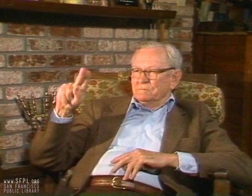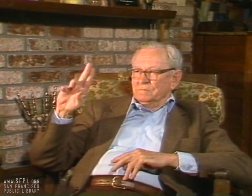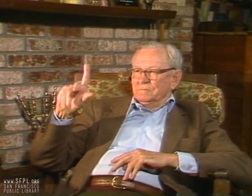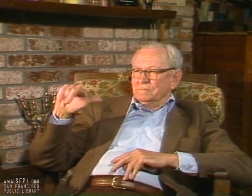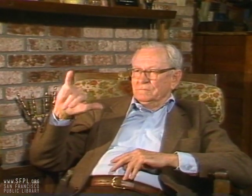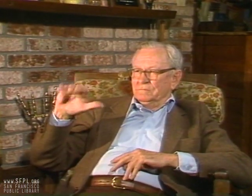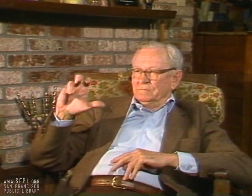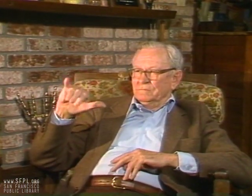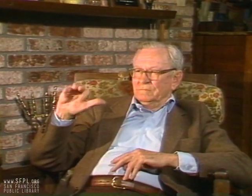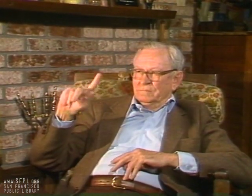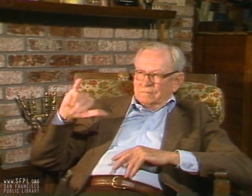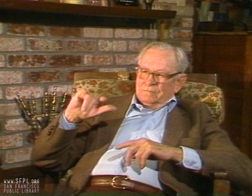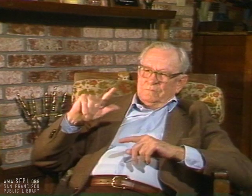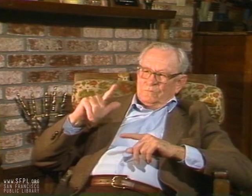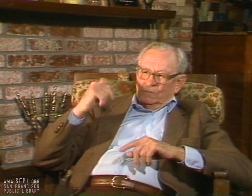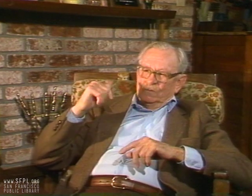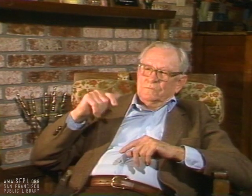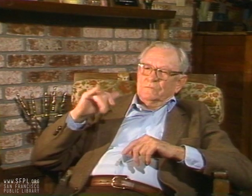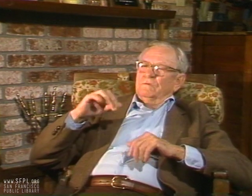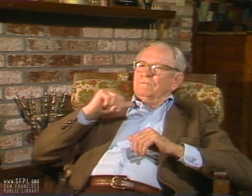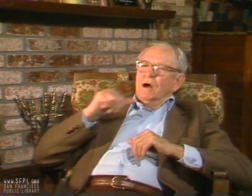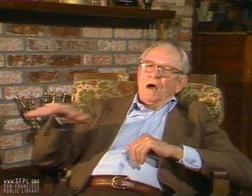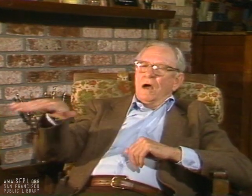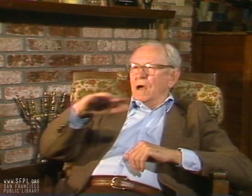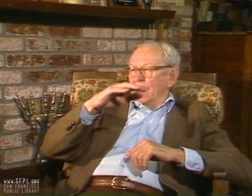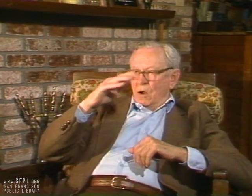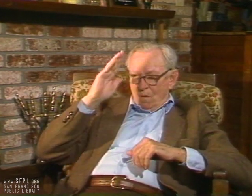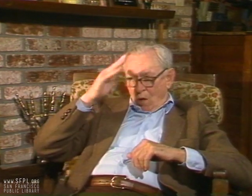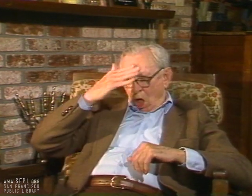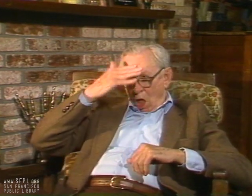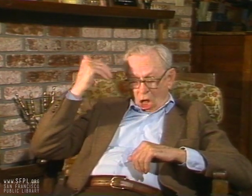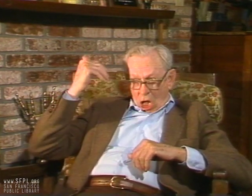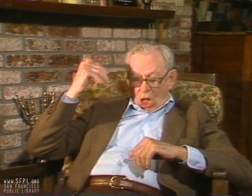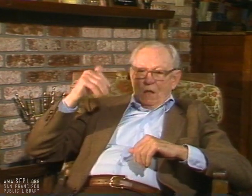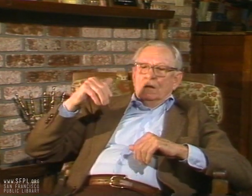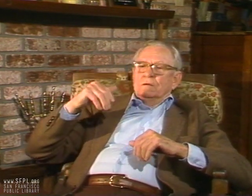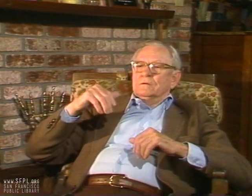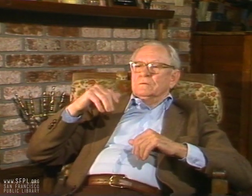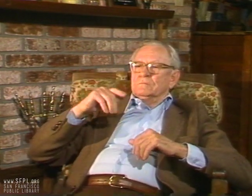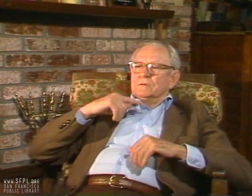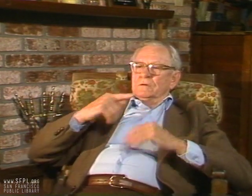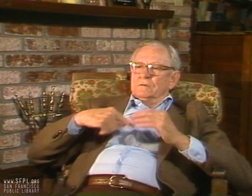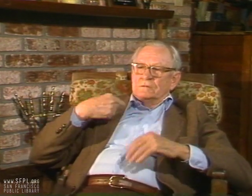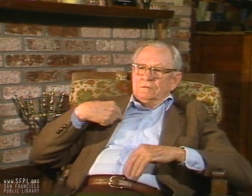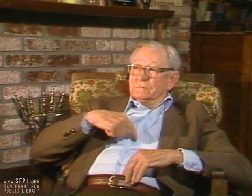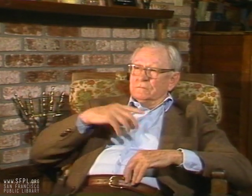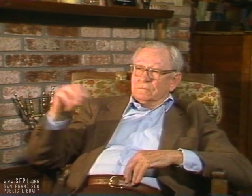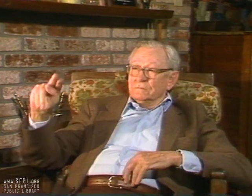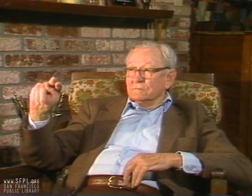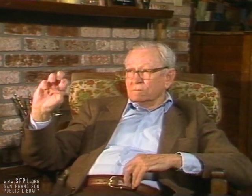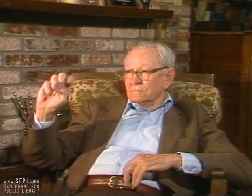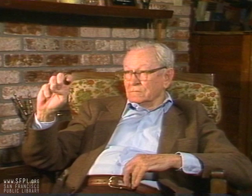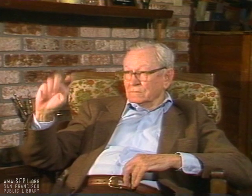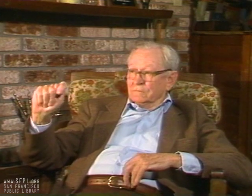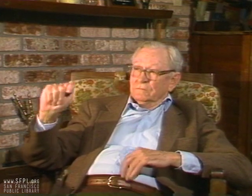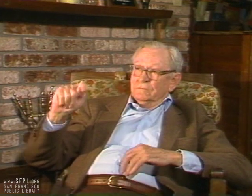efforts is important, because if we don't, people will forget about us, and the next generation